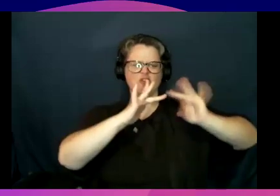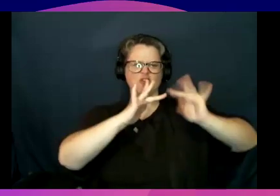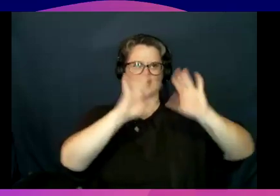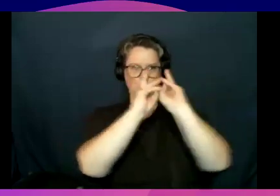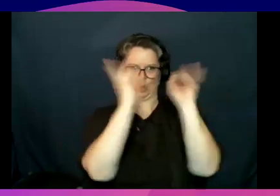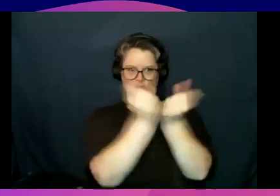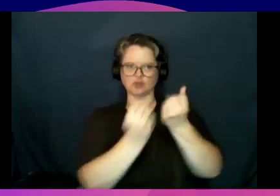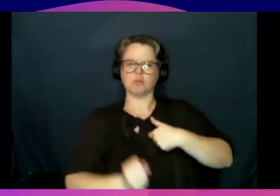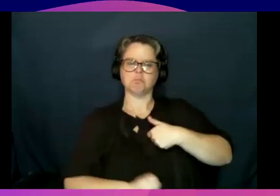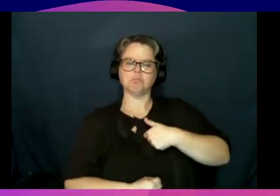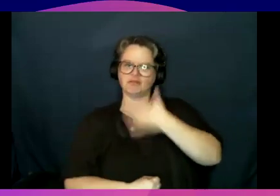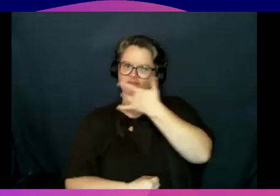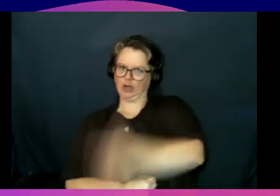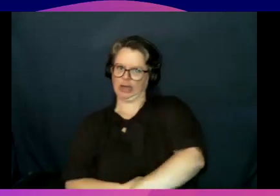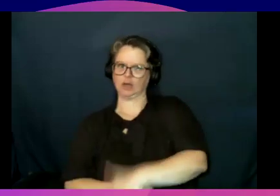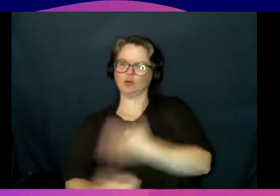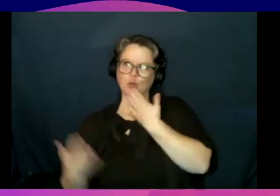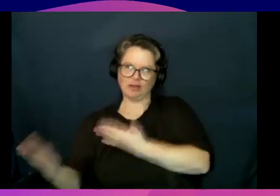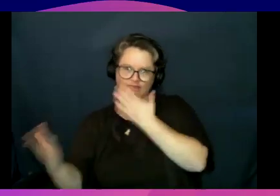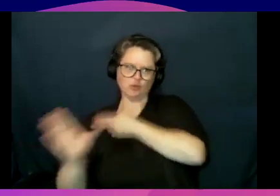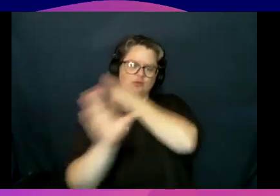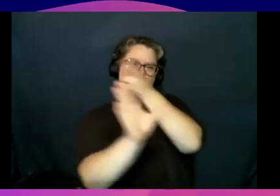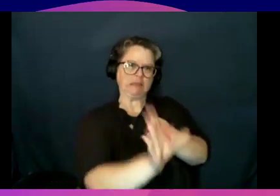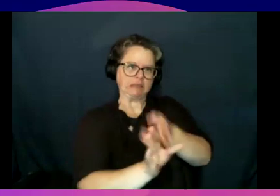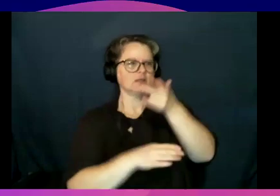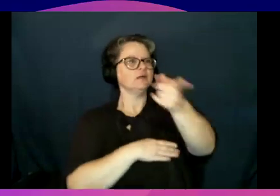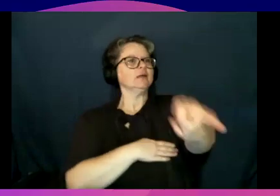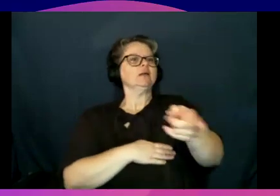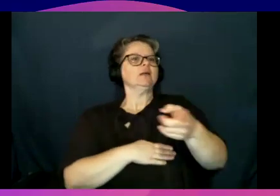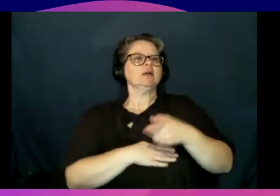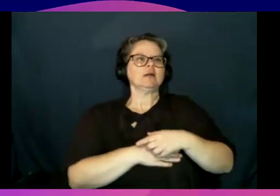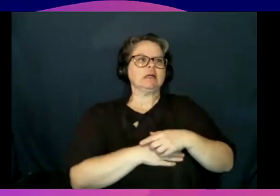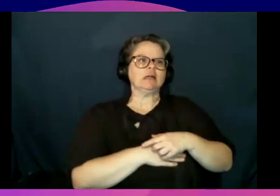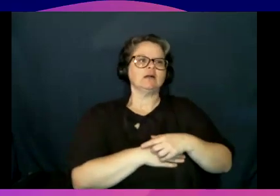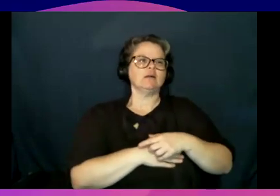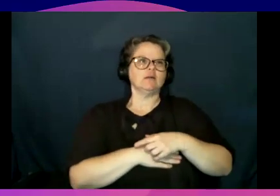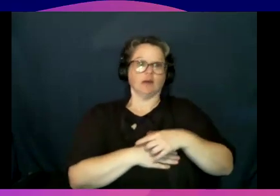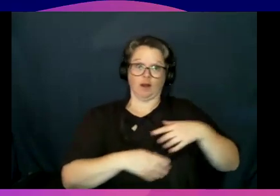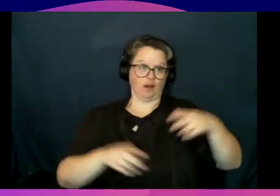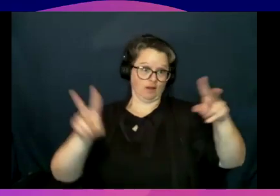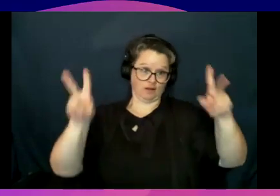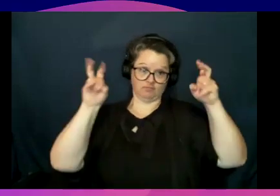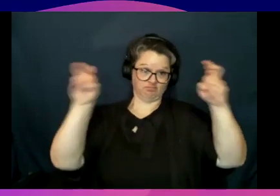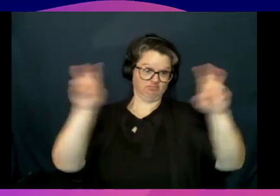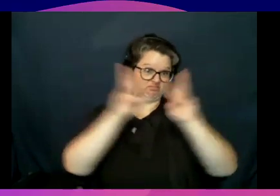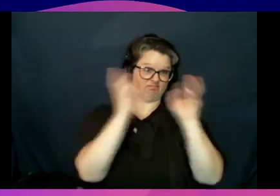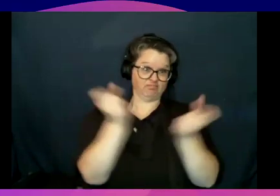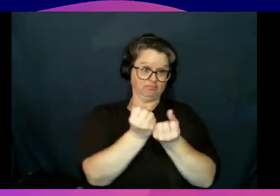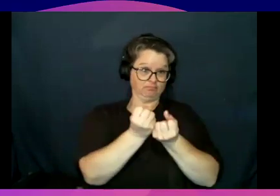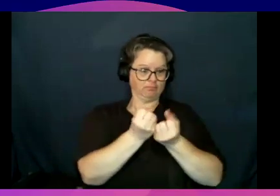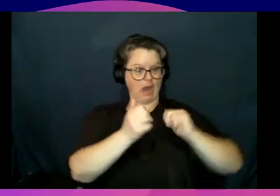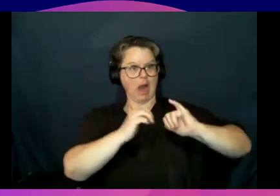done an amazing job at sort of looking at all the different models for debriefing. And I think it was mentioned in the question about the mental